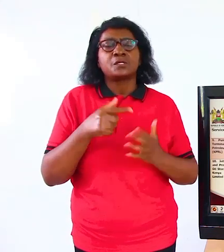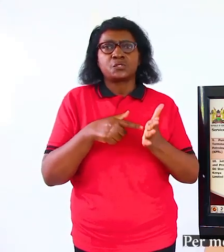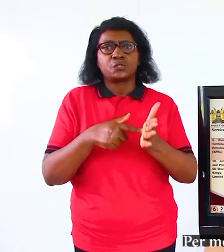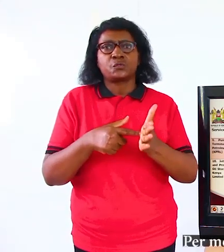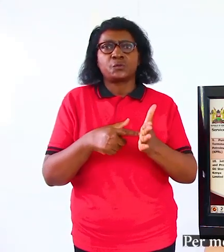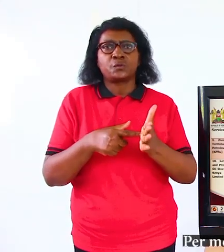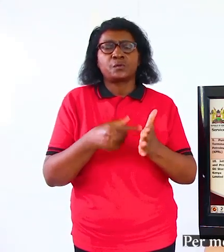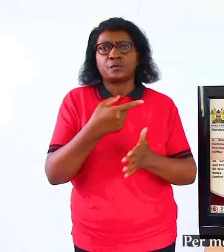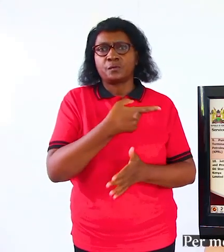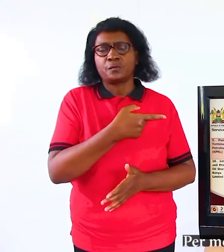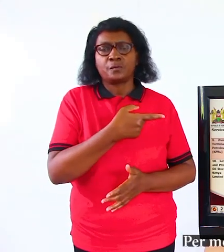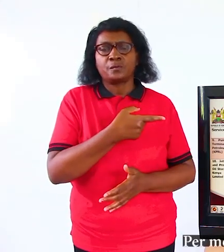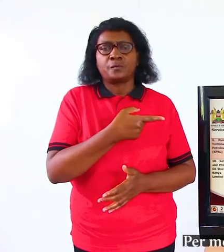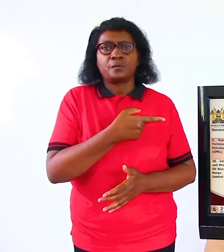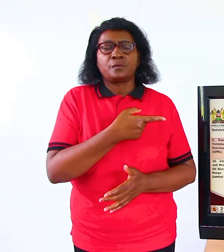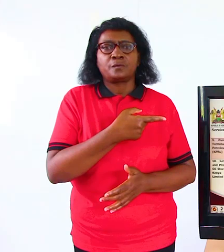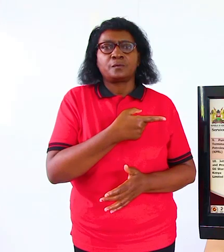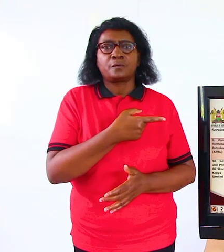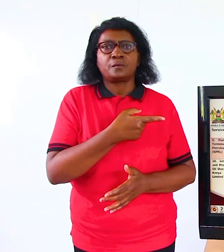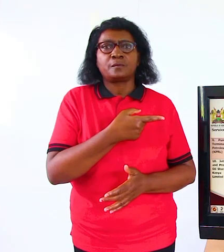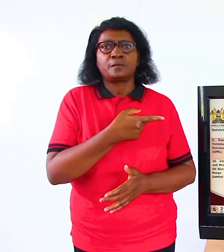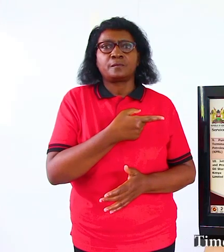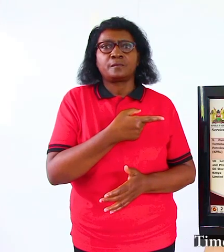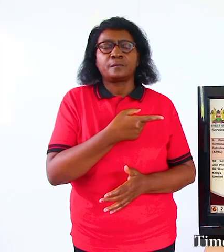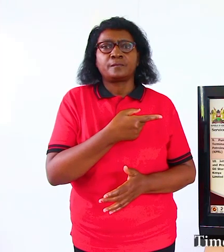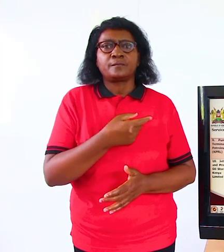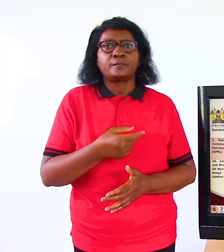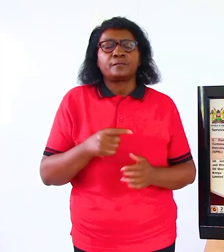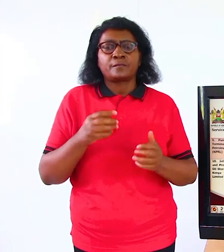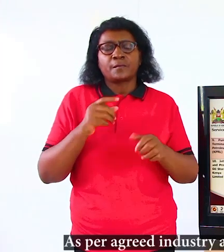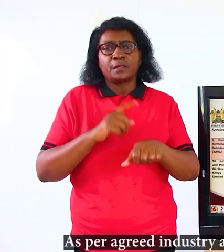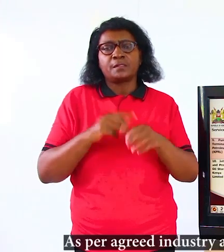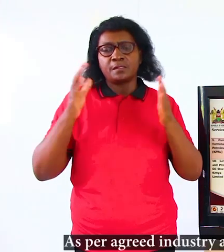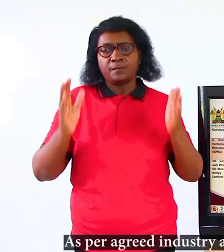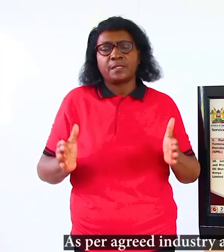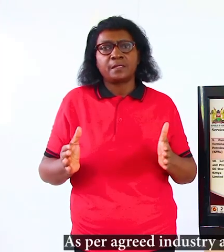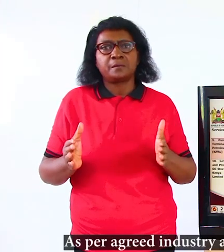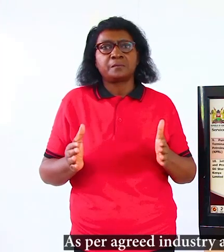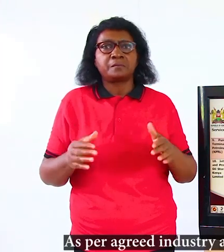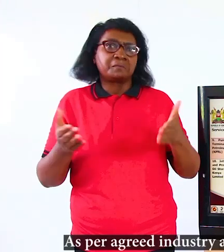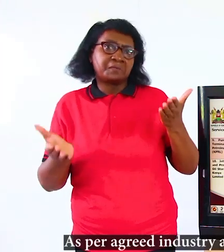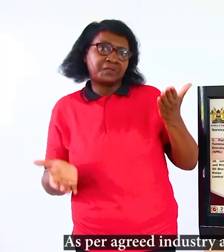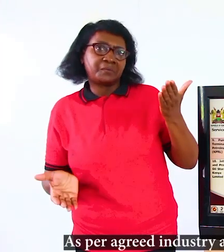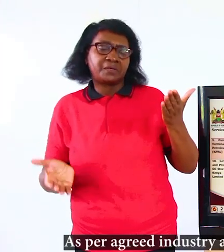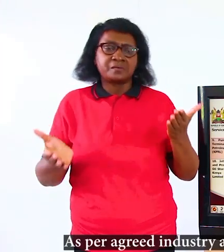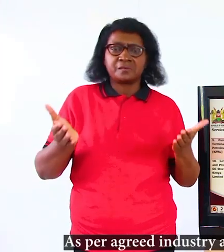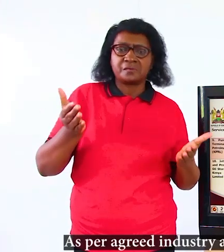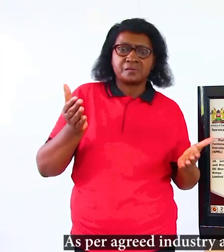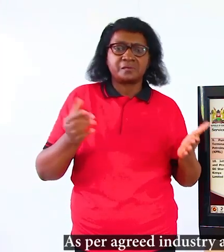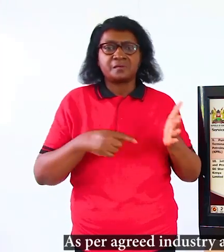per meter cubic 1. Timeline as per agreed industry allocated